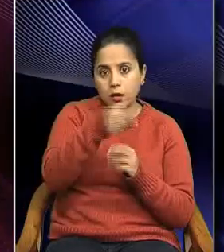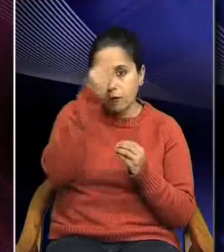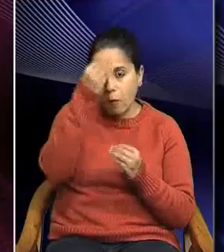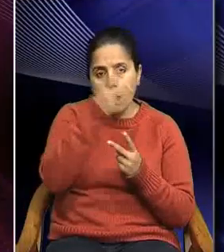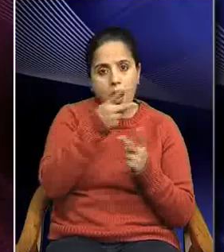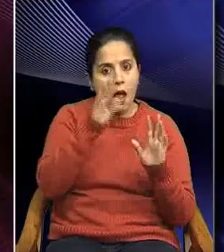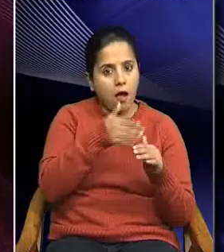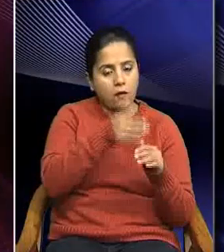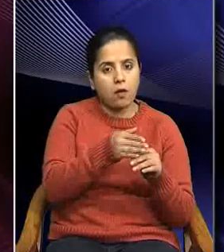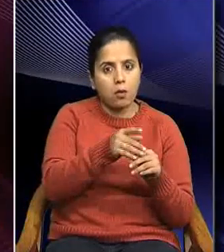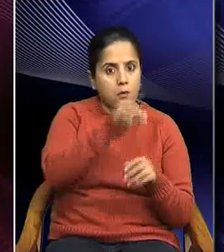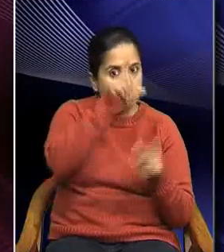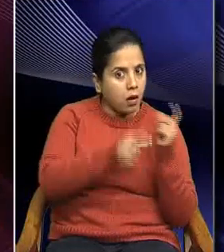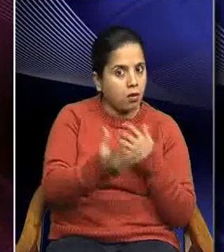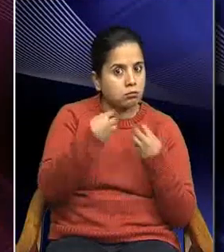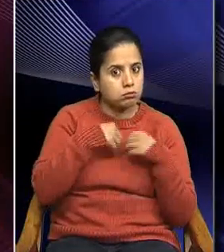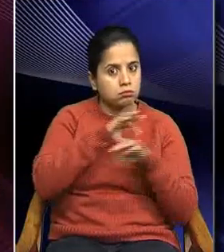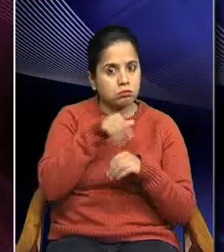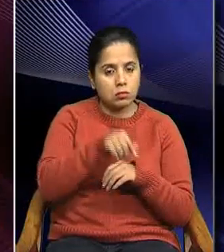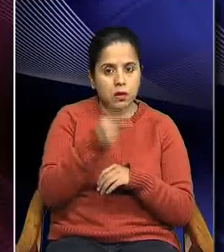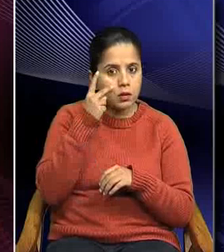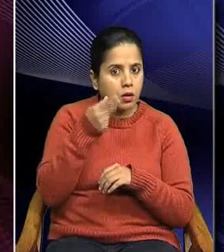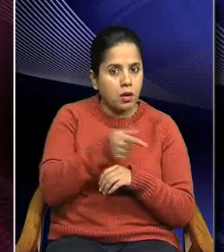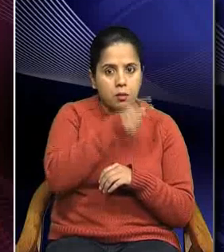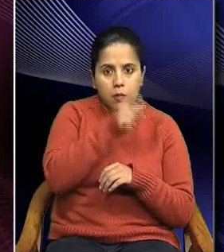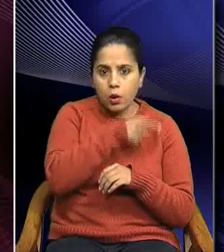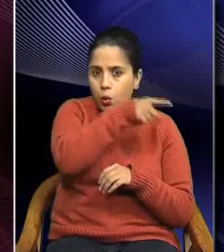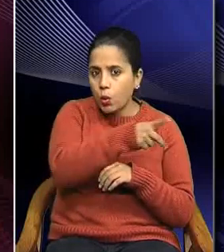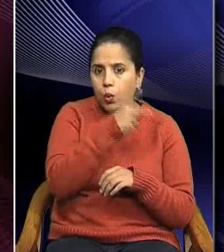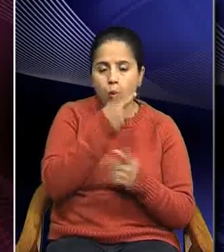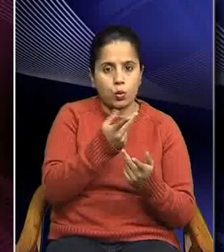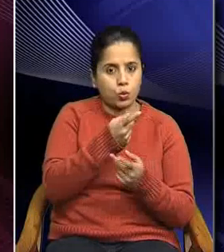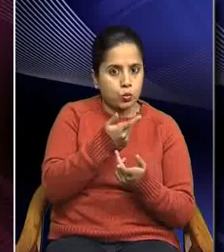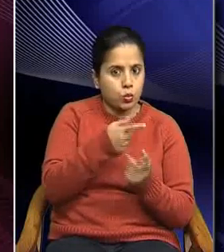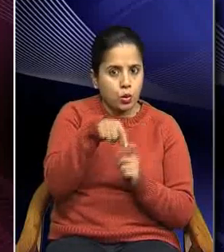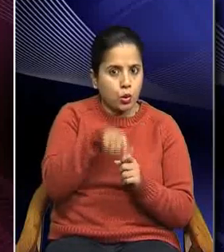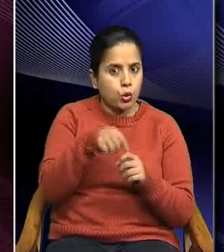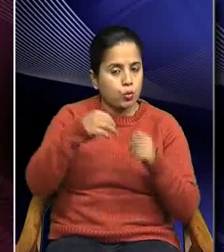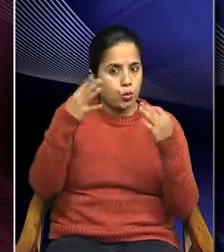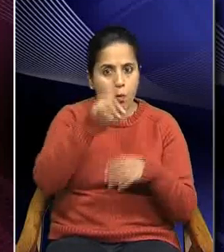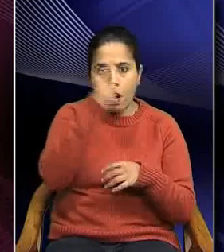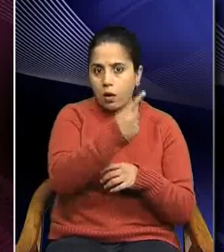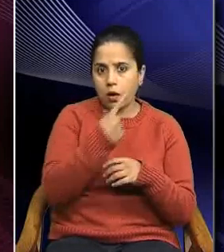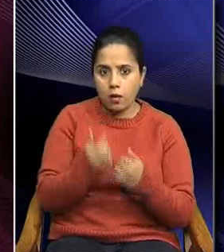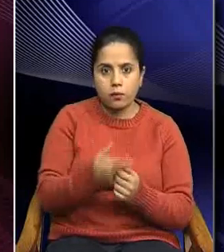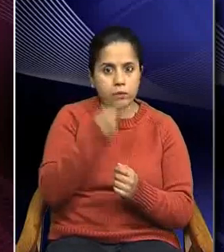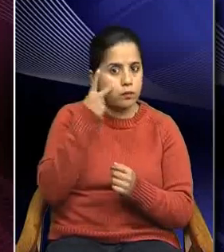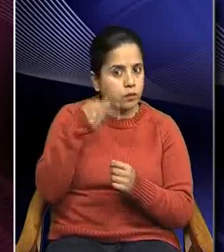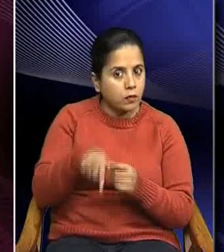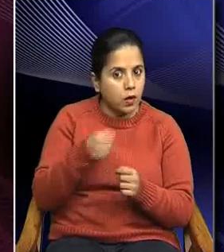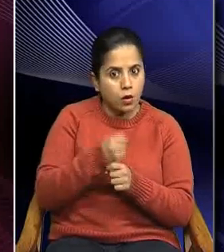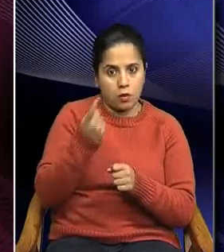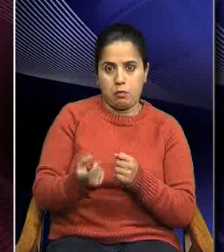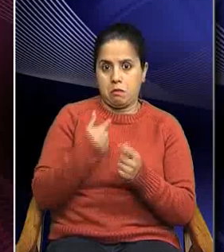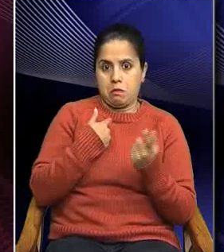So it is embellished as supermundane, as not everyday, as not something which we can